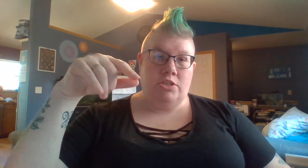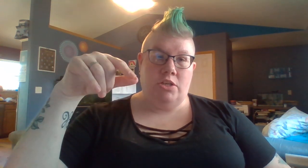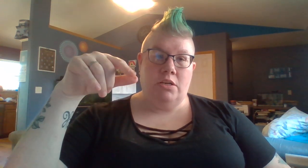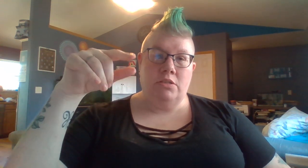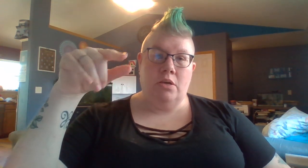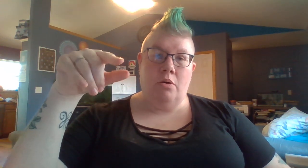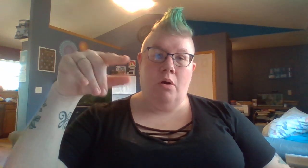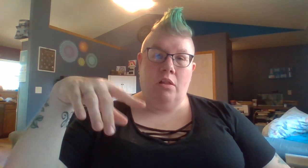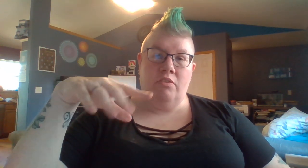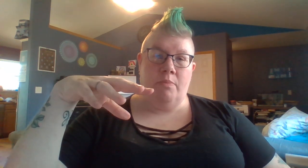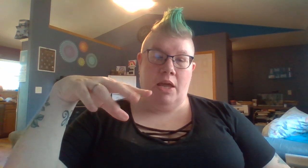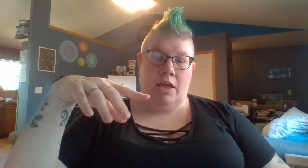year. So all of my